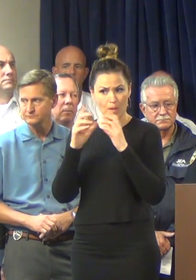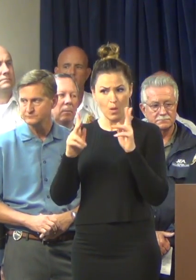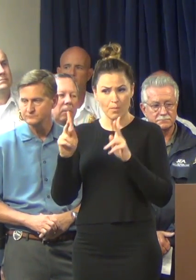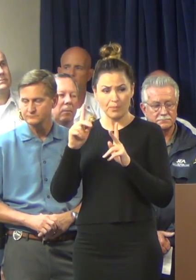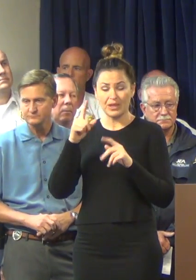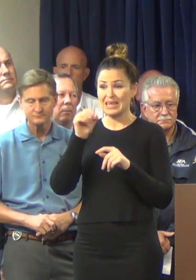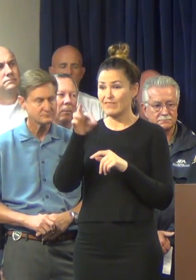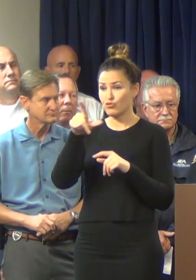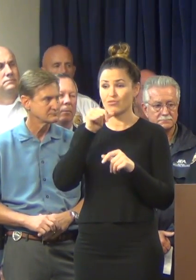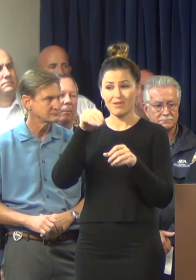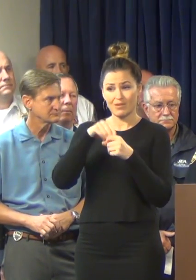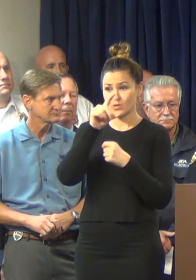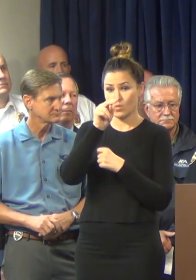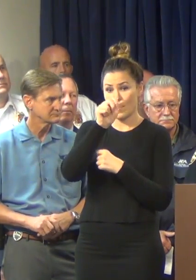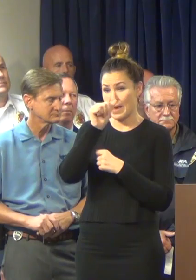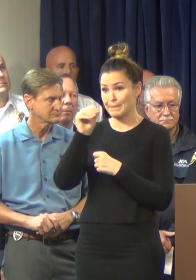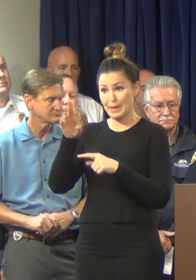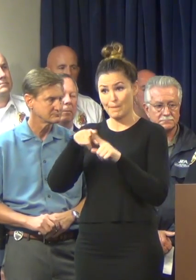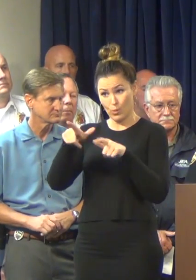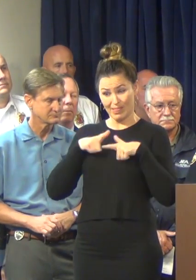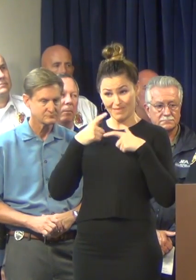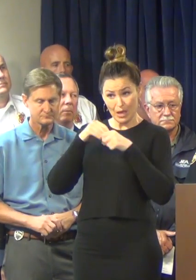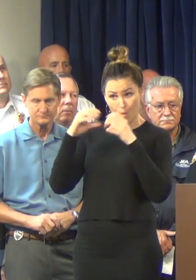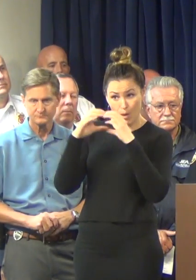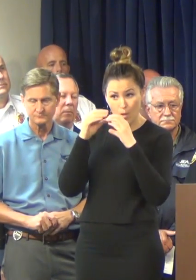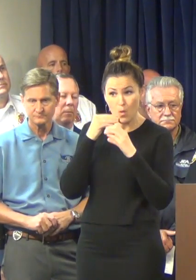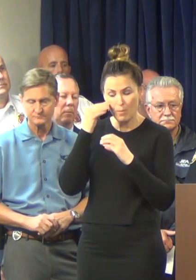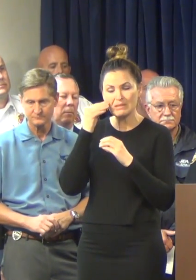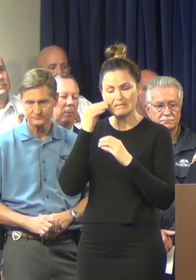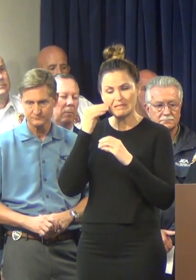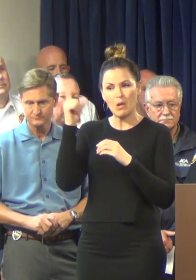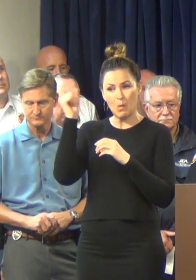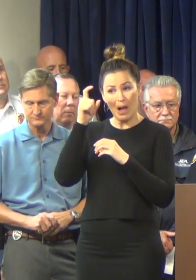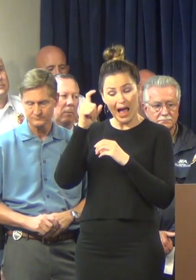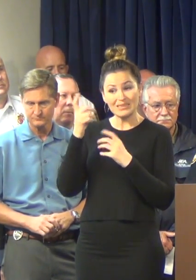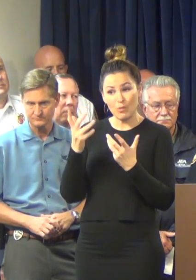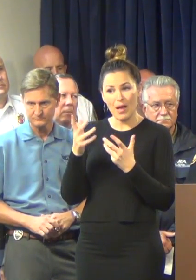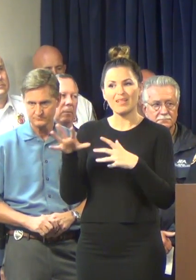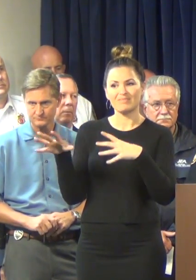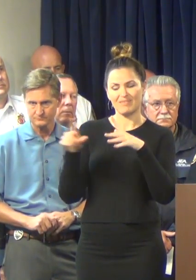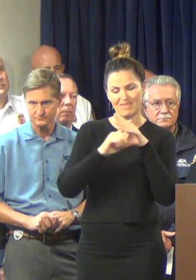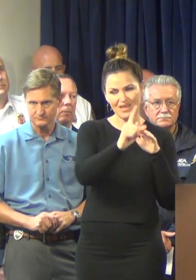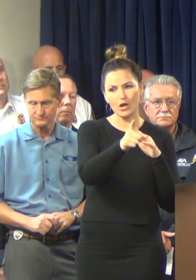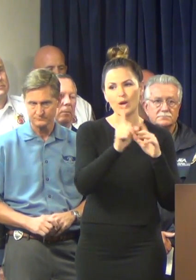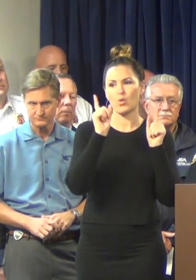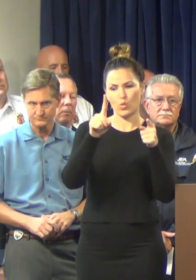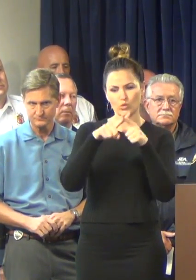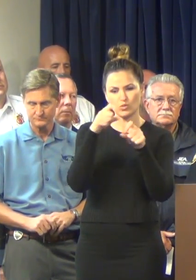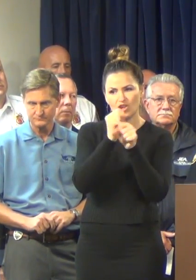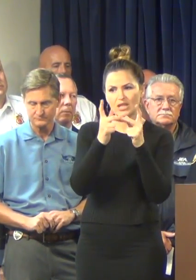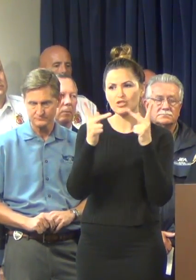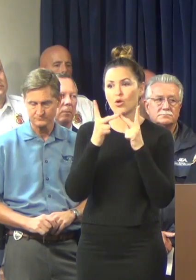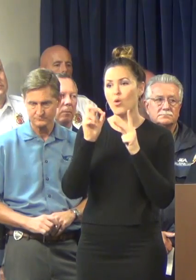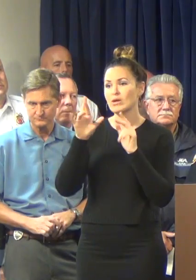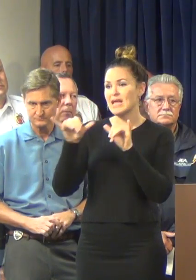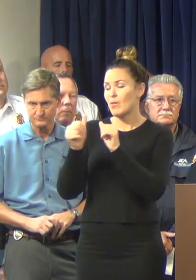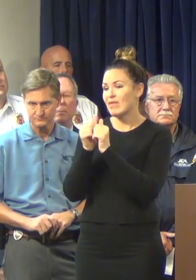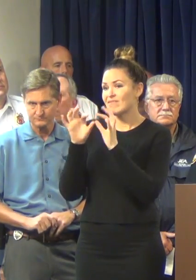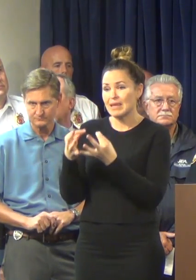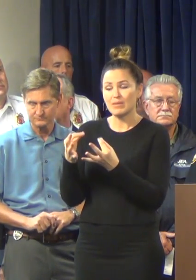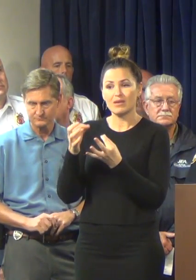in Zone A or B, but you're in a mobile home, it would be wise for you to evacuate, to go to a shelter, go to somewhere with family and friends, or get